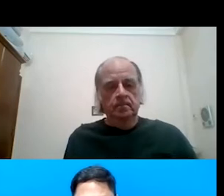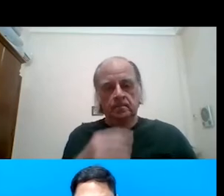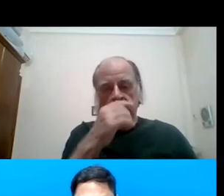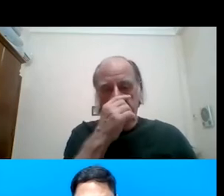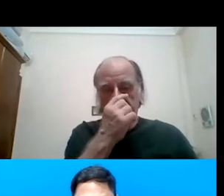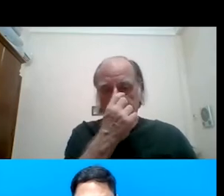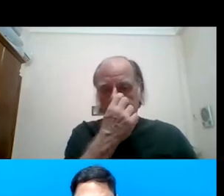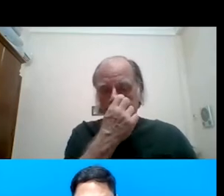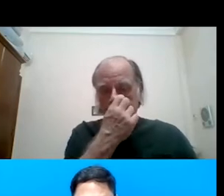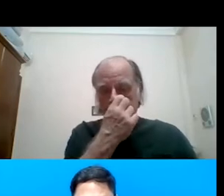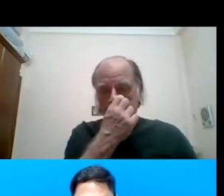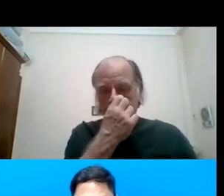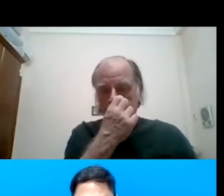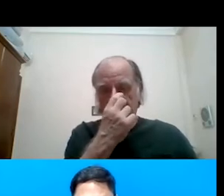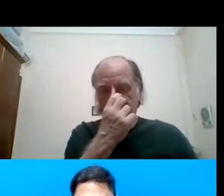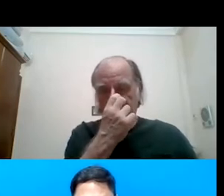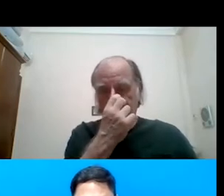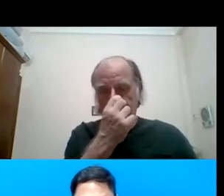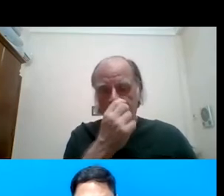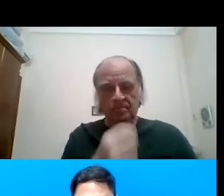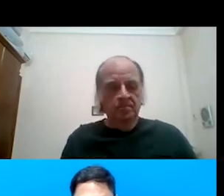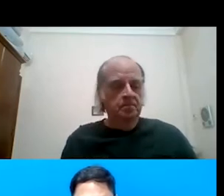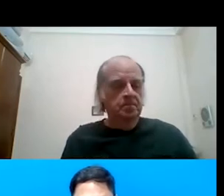We could use Renz. We could use Kyla.